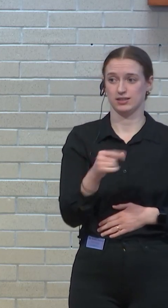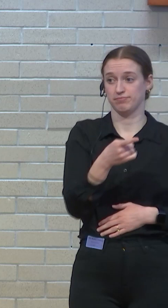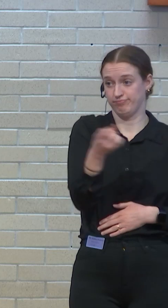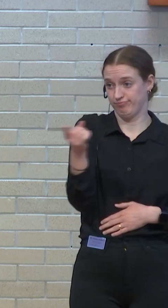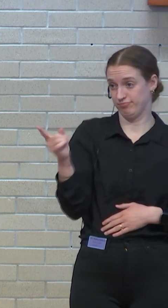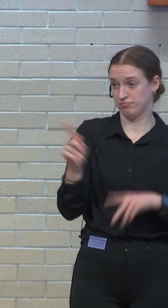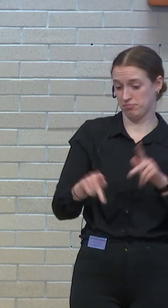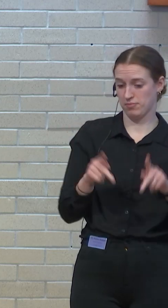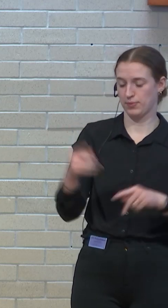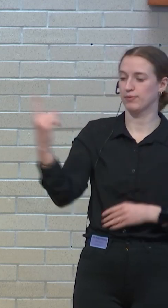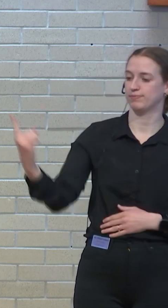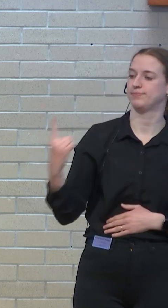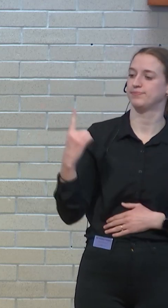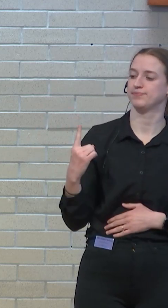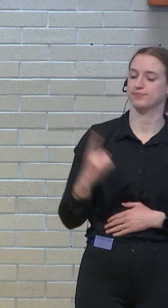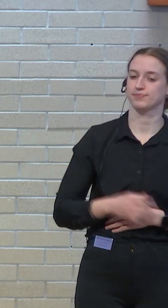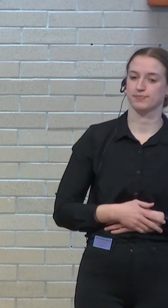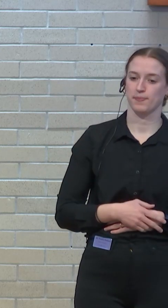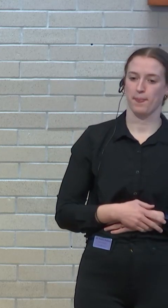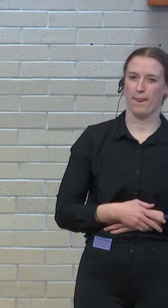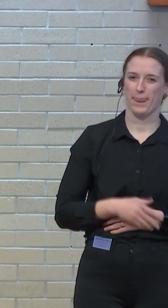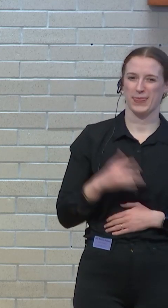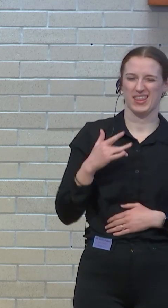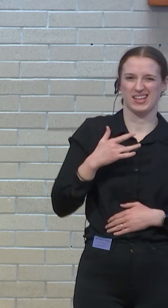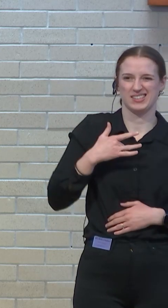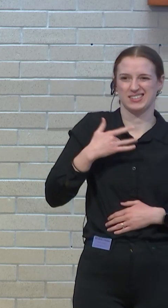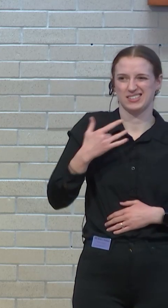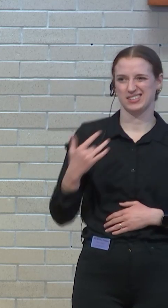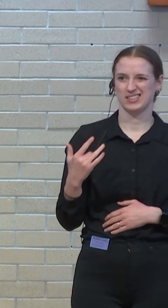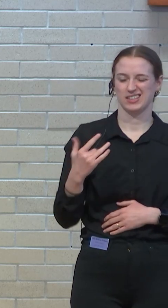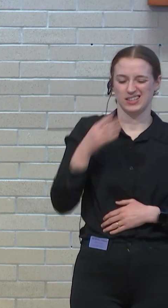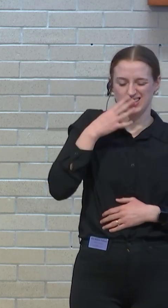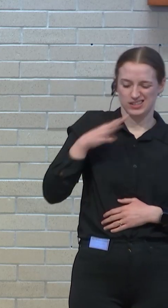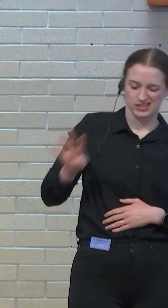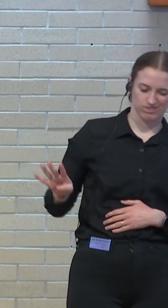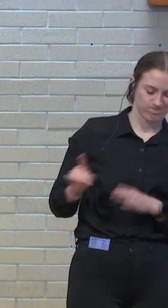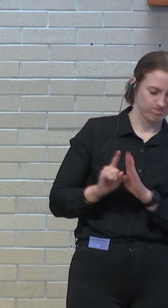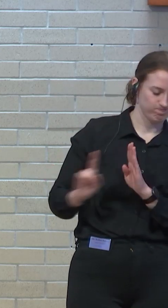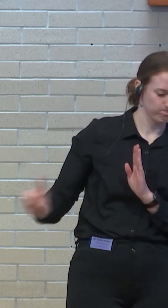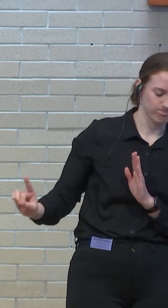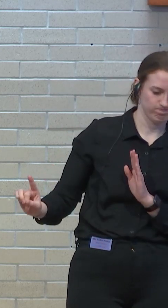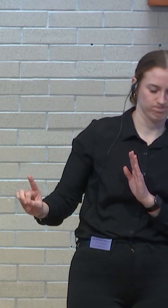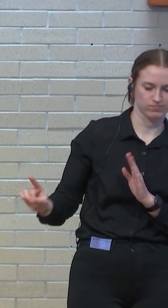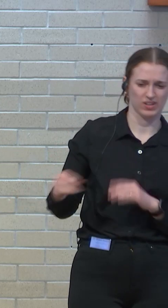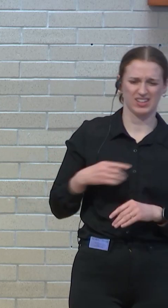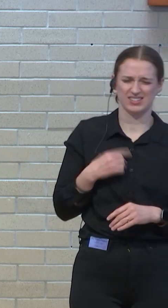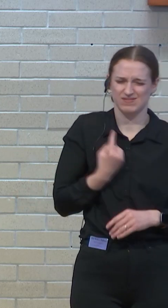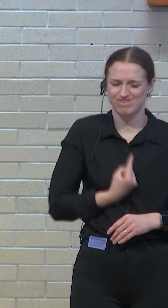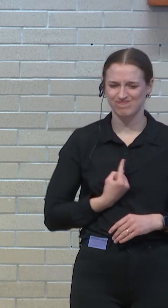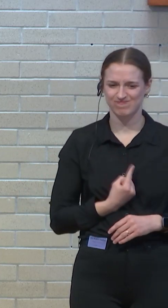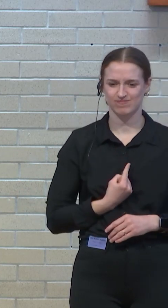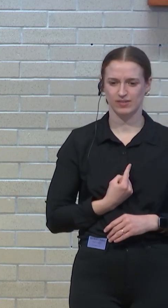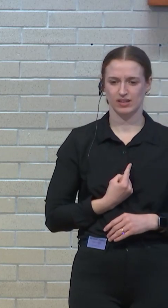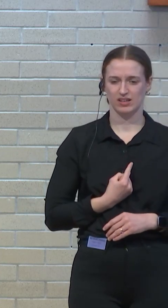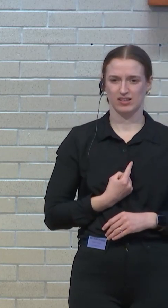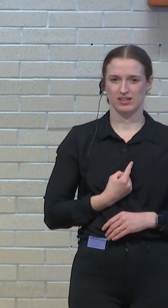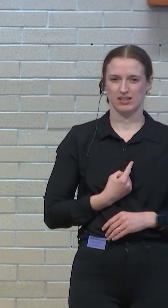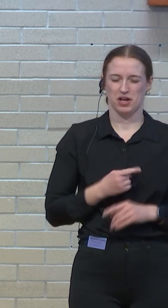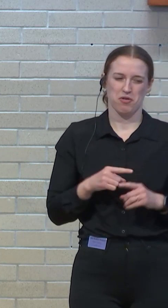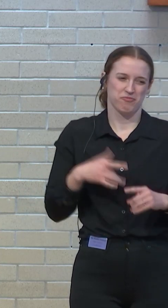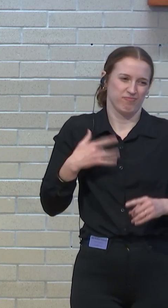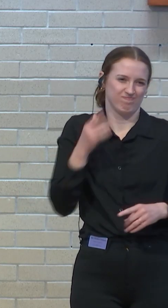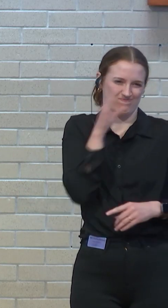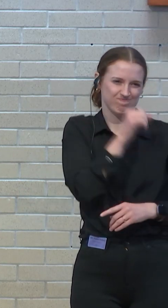today. That feeling of not belonging, that feeling of it's just me, that feeling of being an outcast.